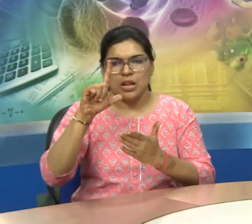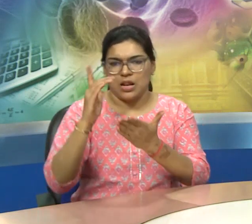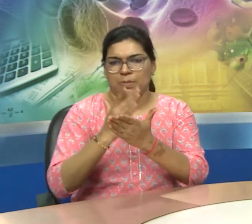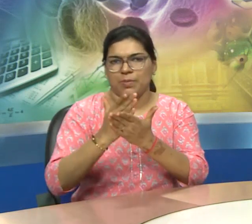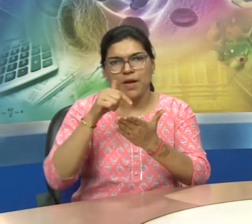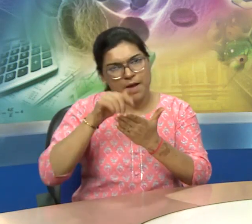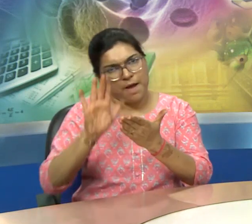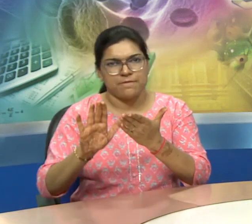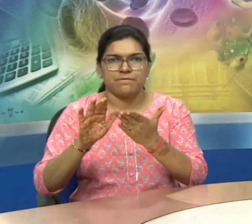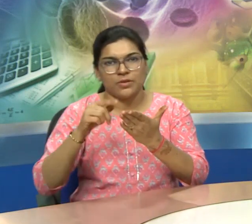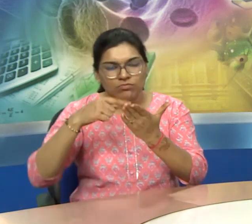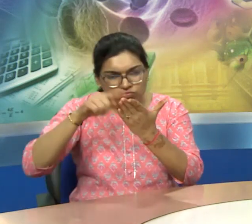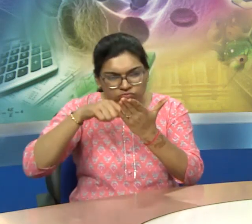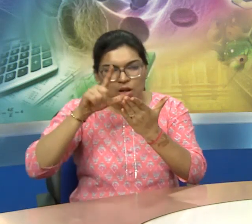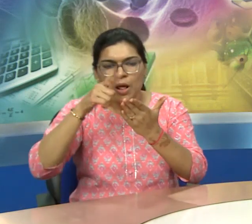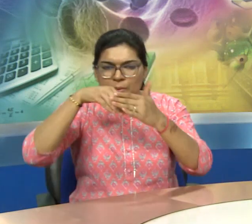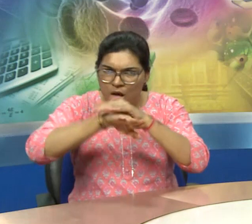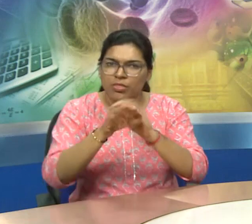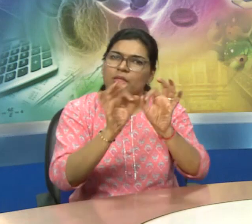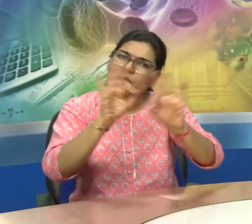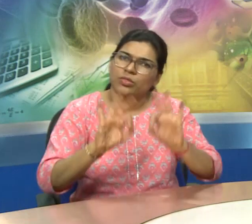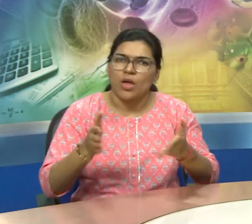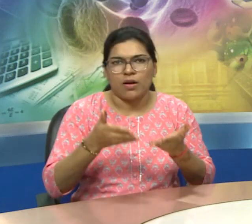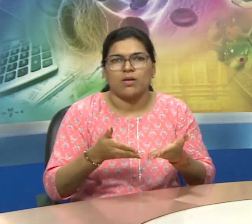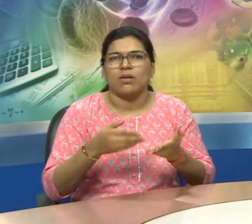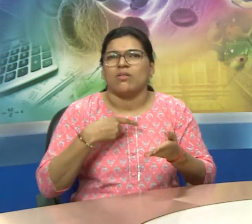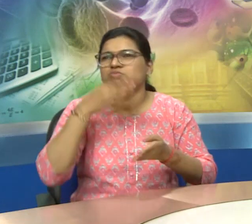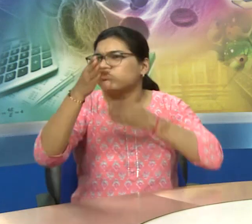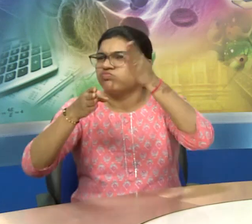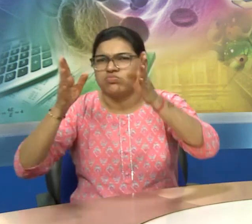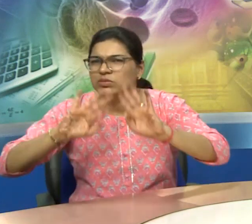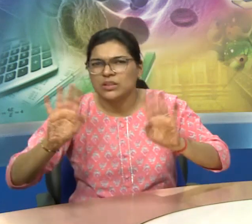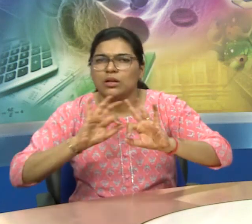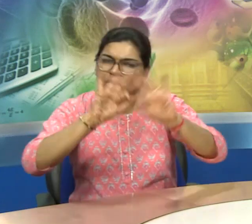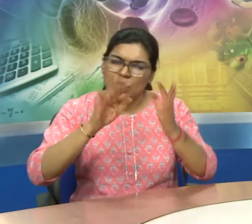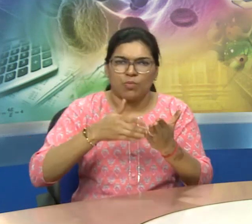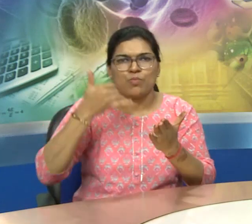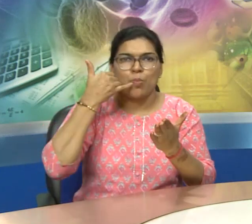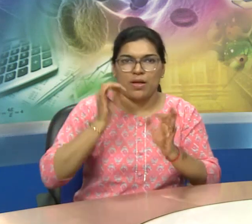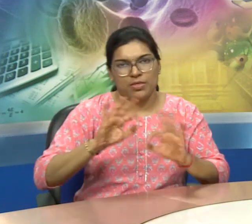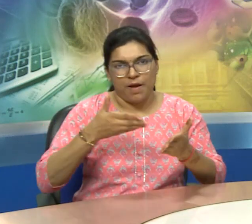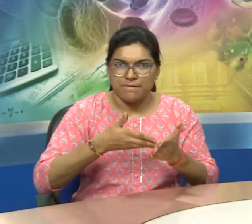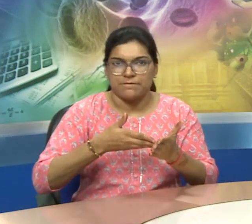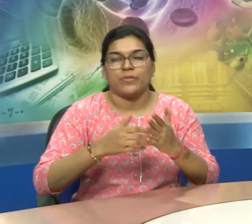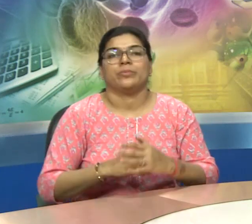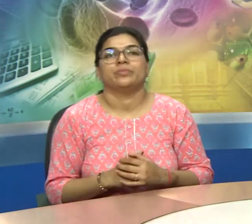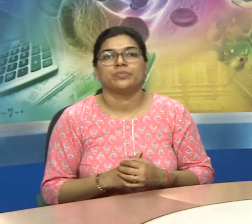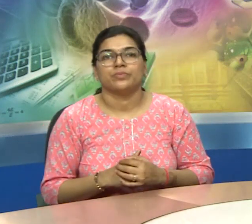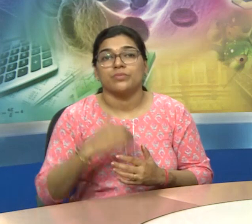kind of public library. The third kind of library is, third type of public library